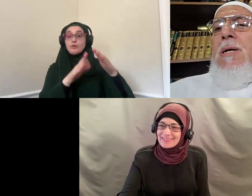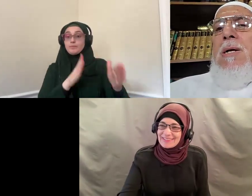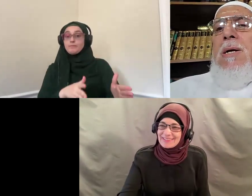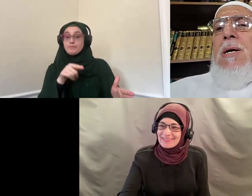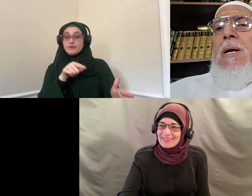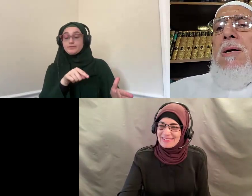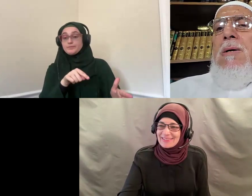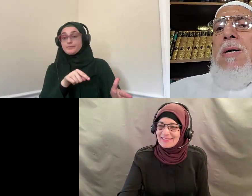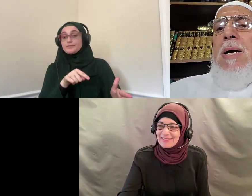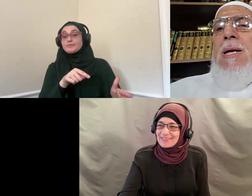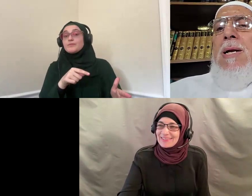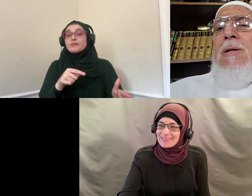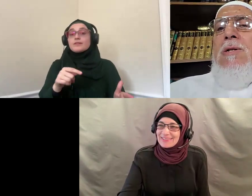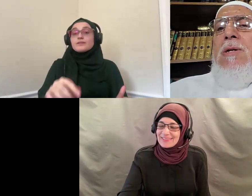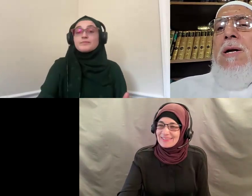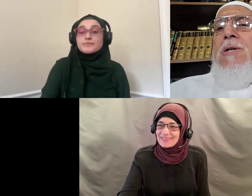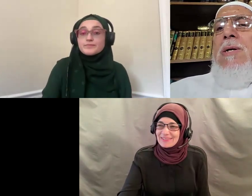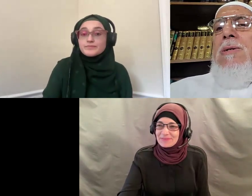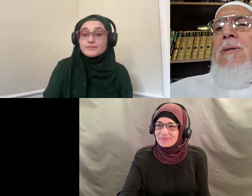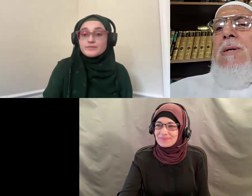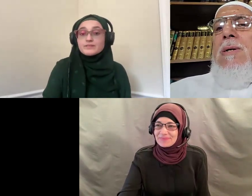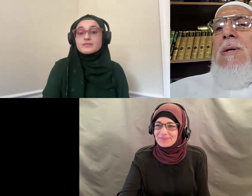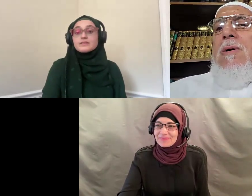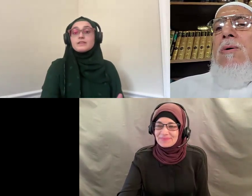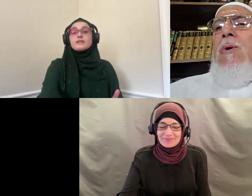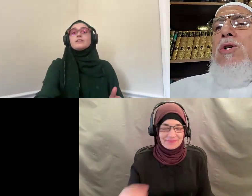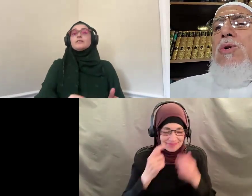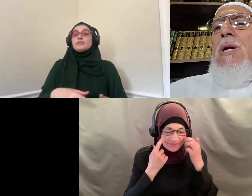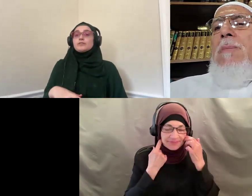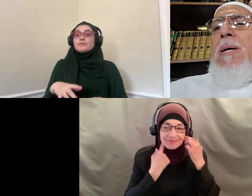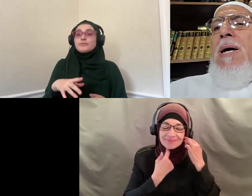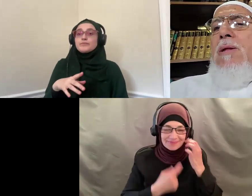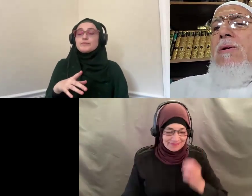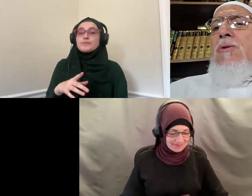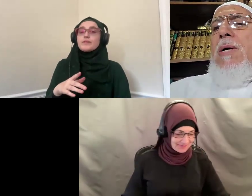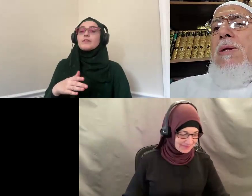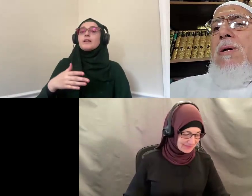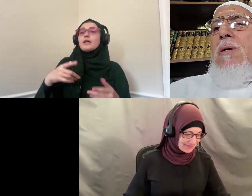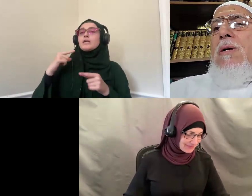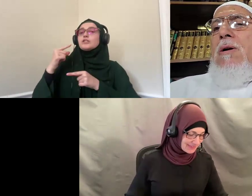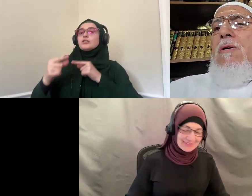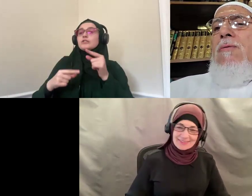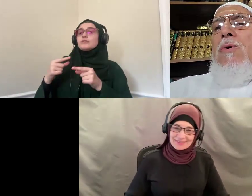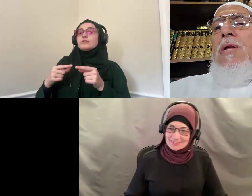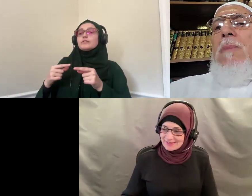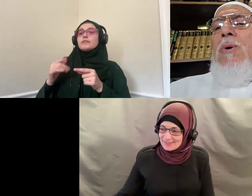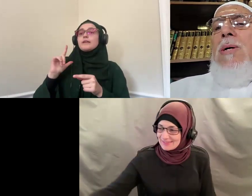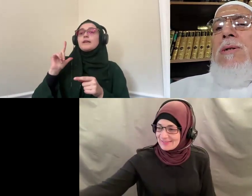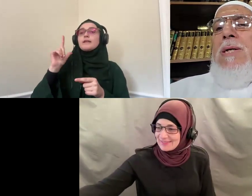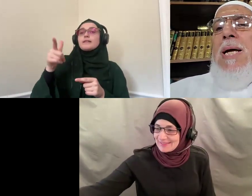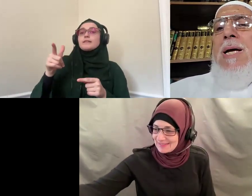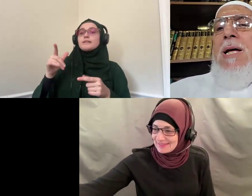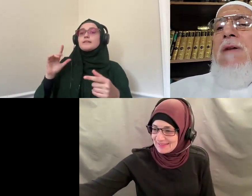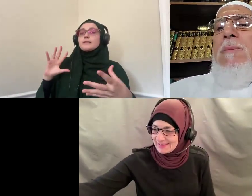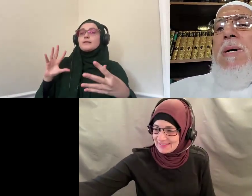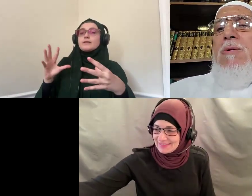certainly earlier and later generations will surely be gathered together for the